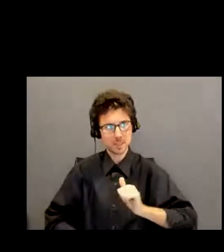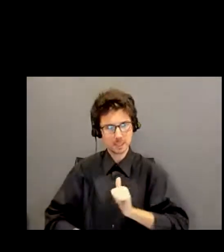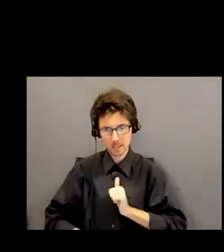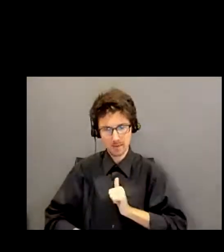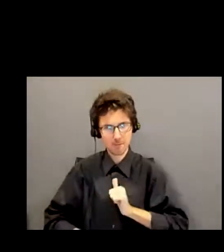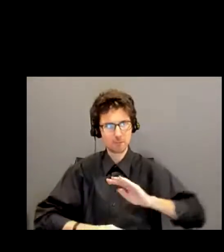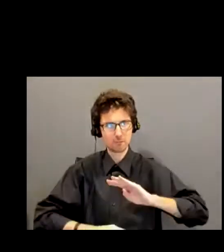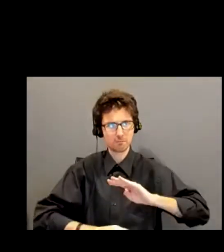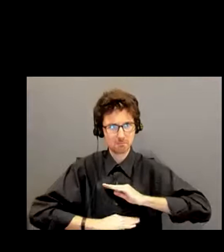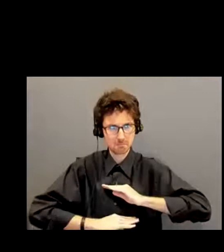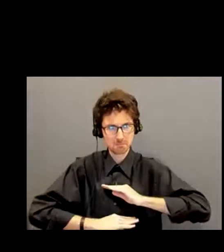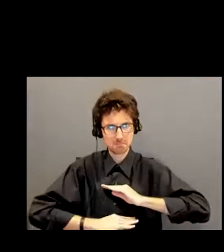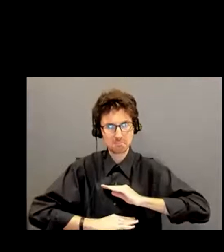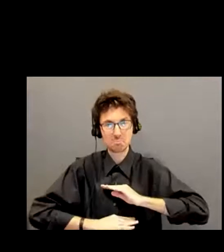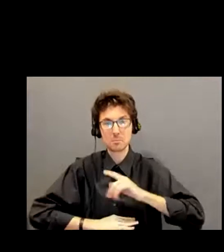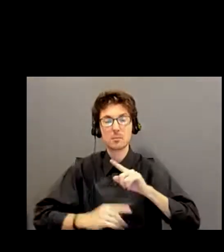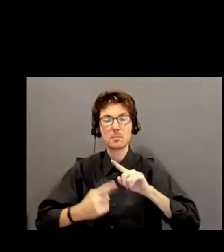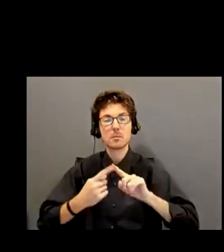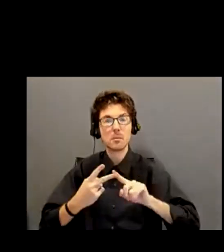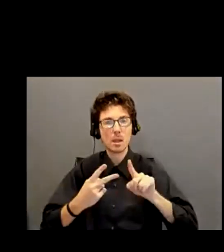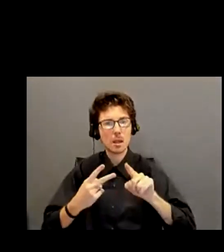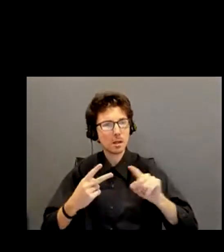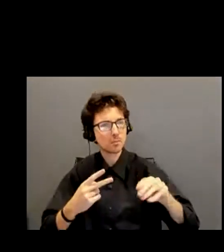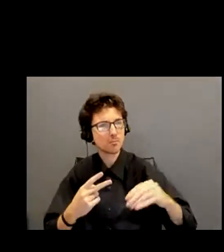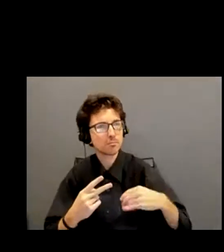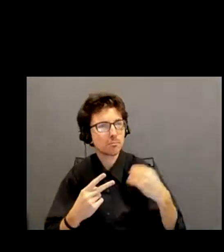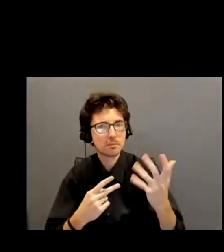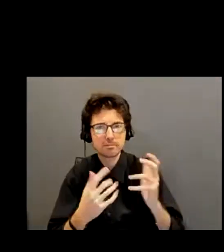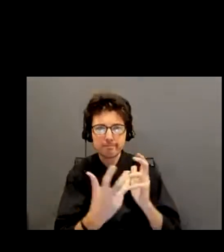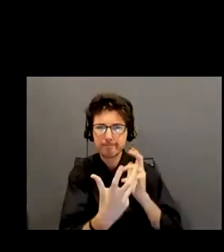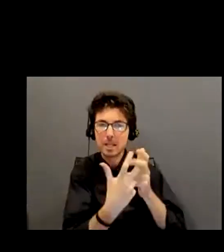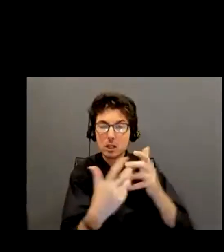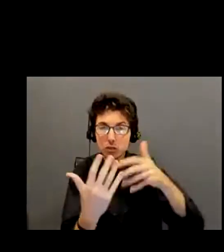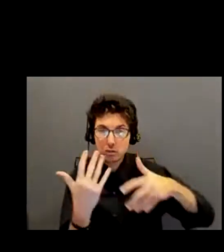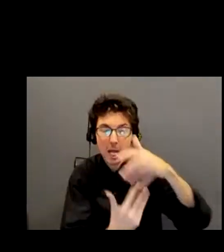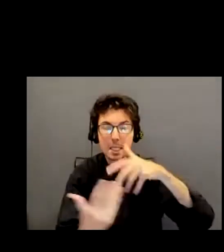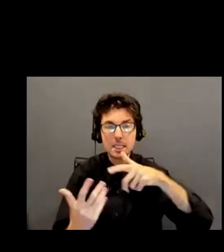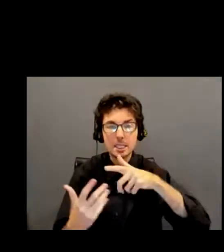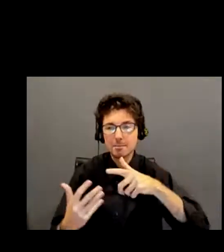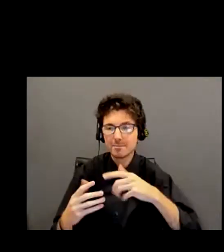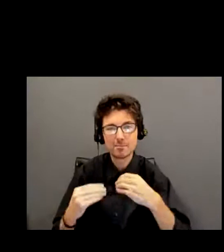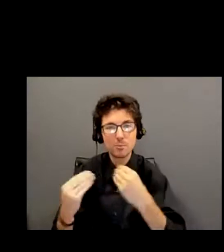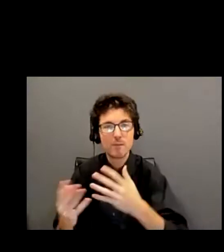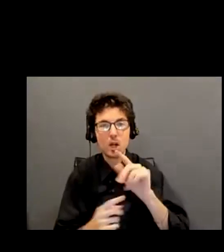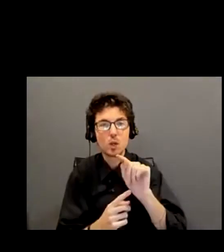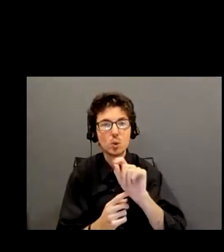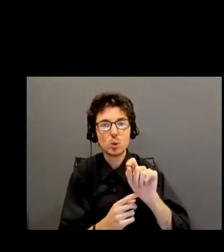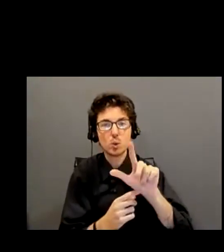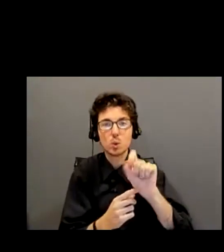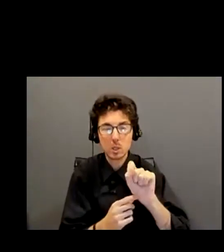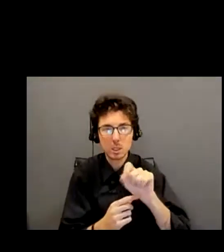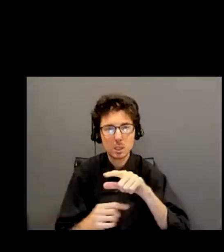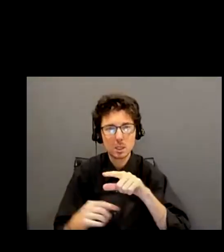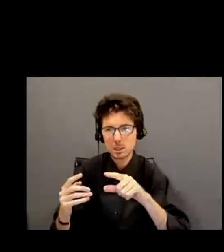the society. The organization believes that these tools will help children with disabilities to minimize the